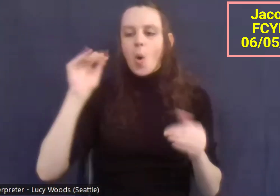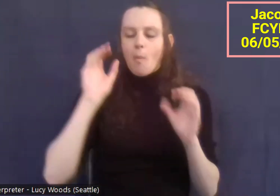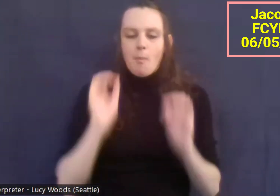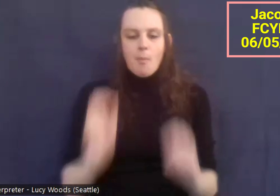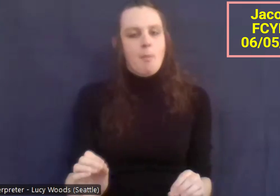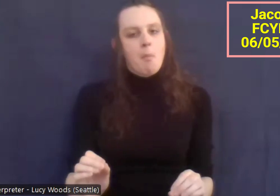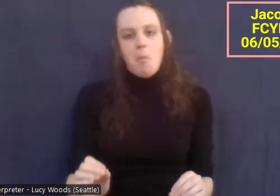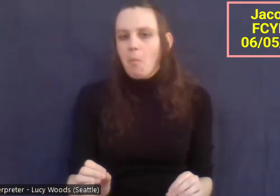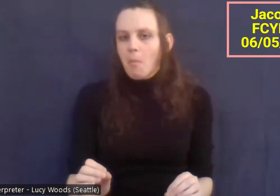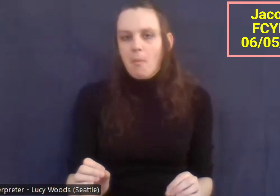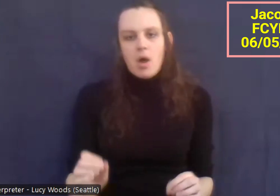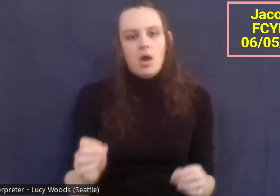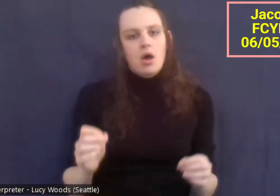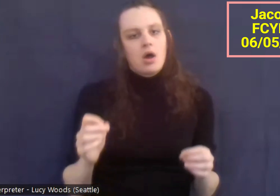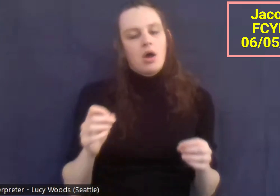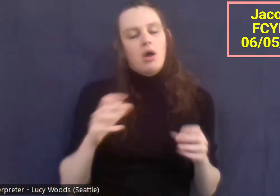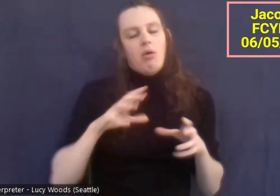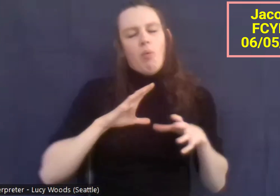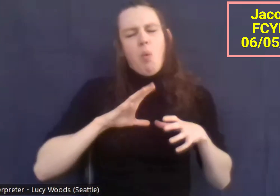incomprehensible demoralization.